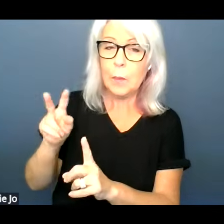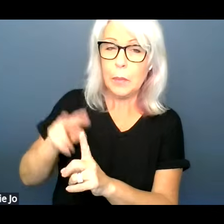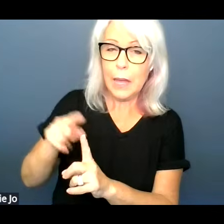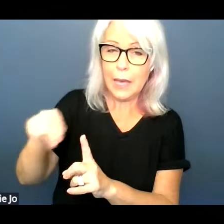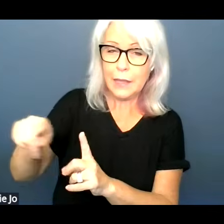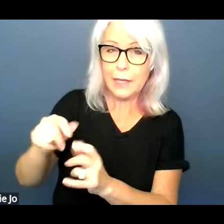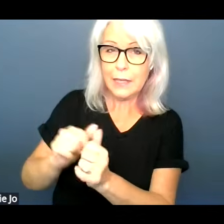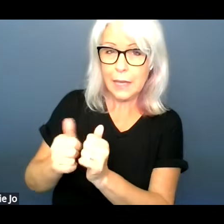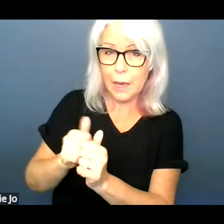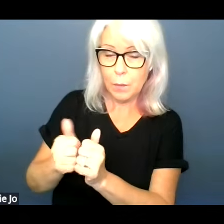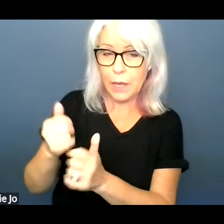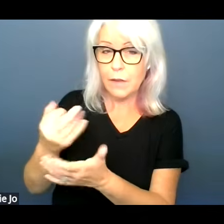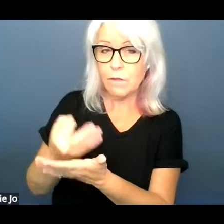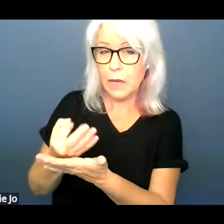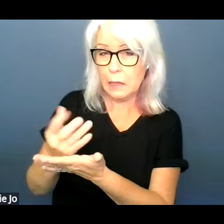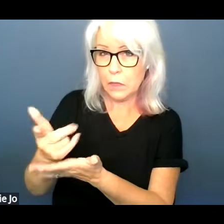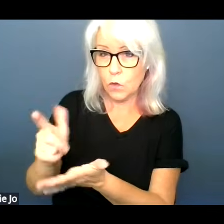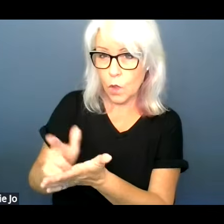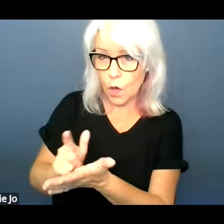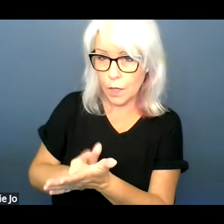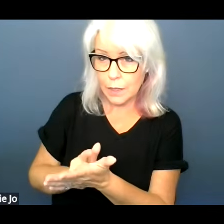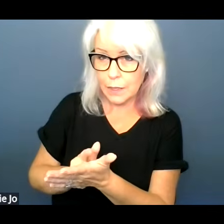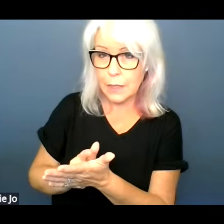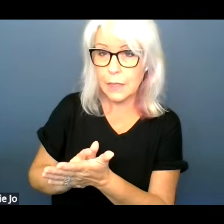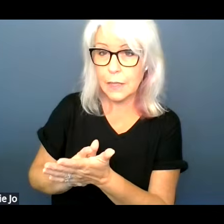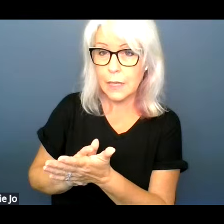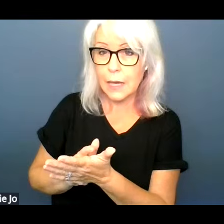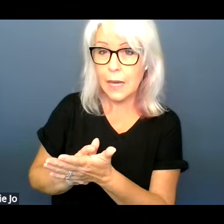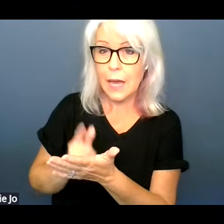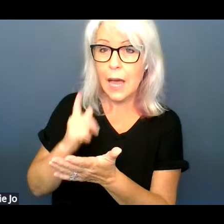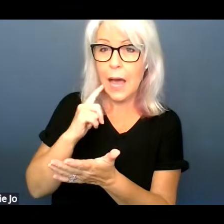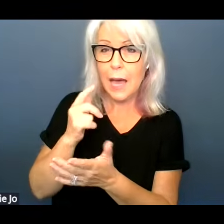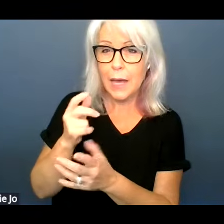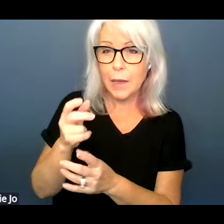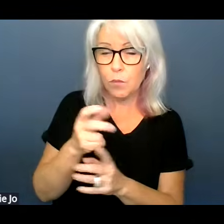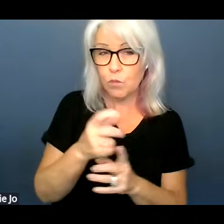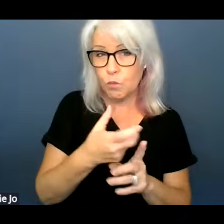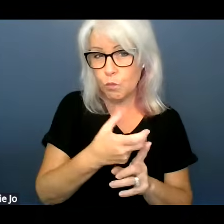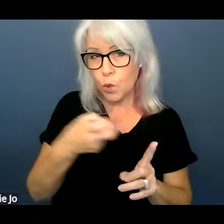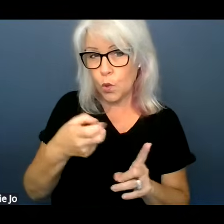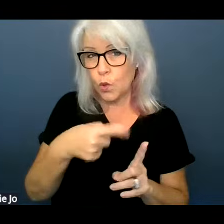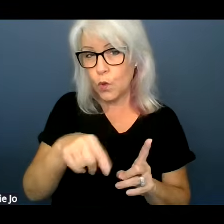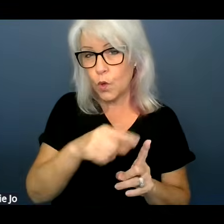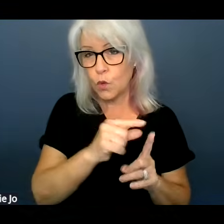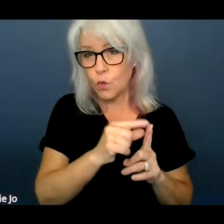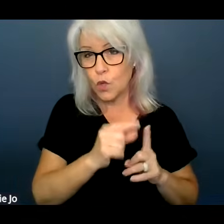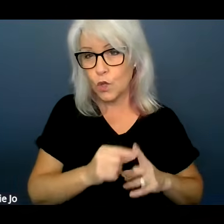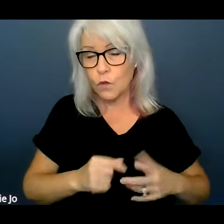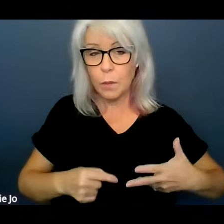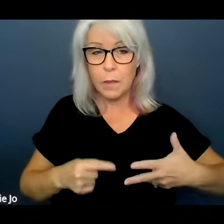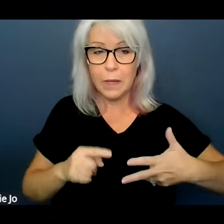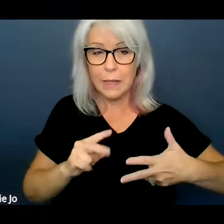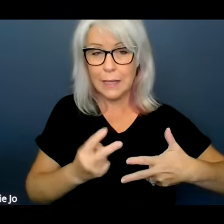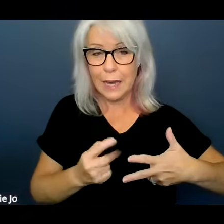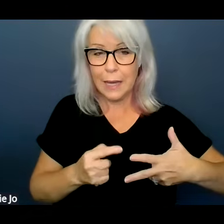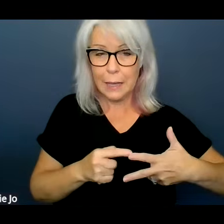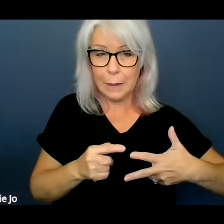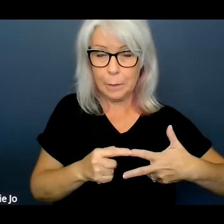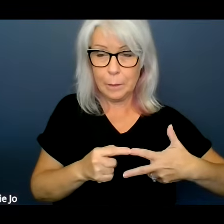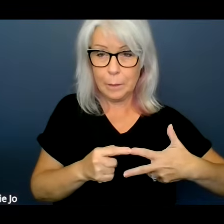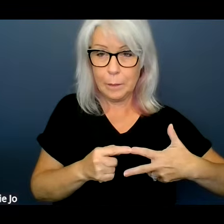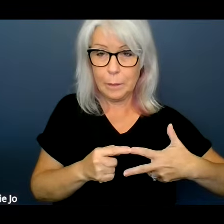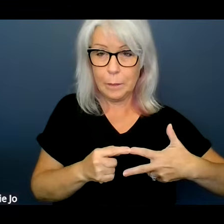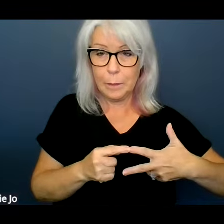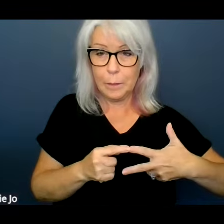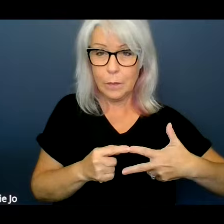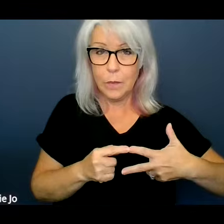it's now in the caption, I took those words out of the second bullet point, what's my second bullet point. The main reason being to get